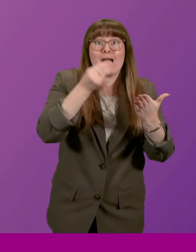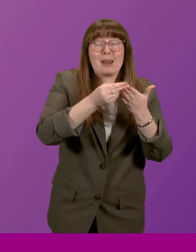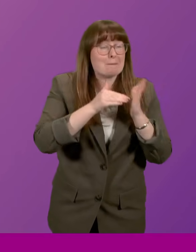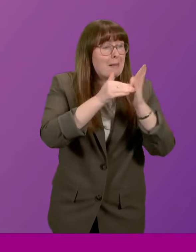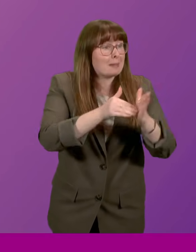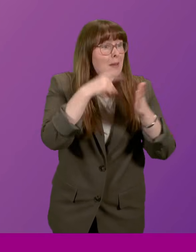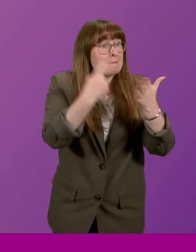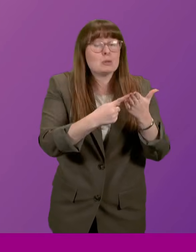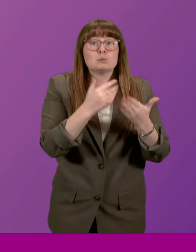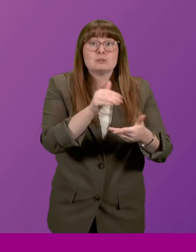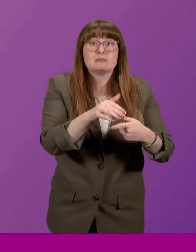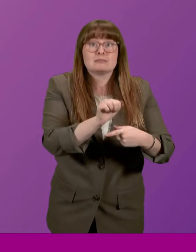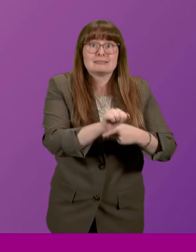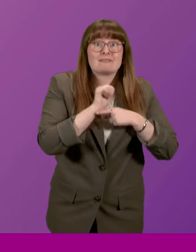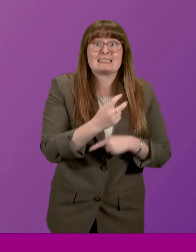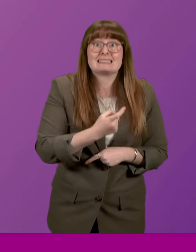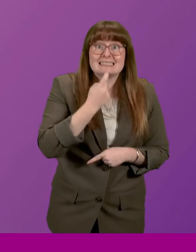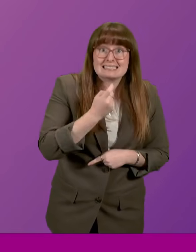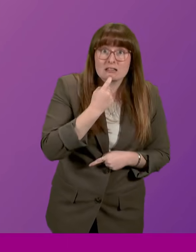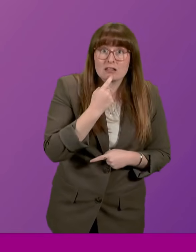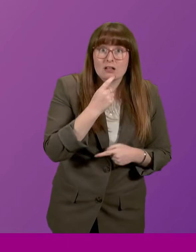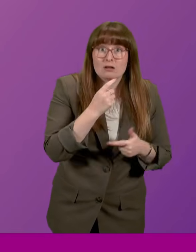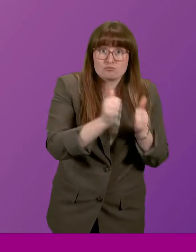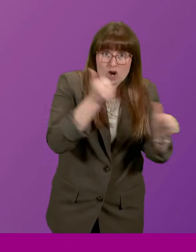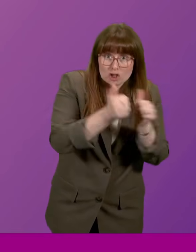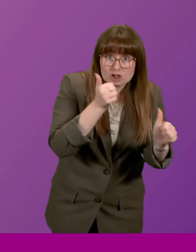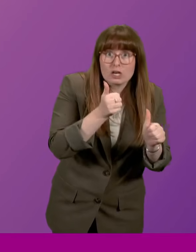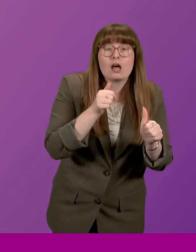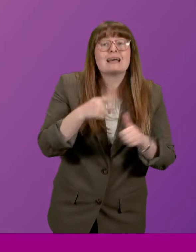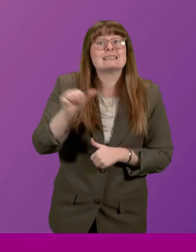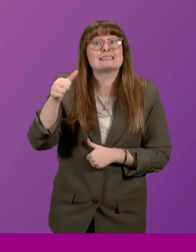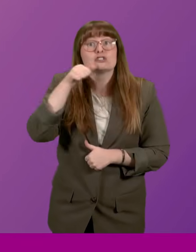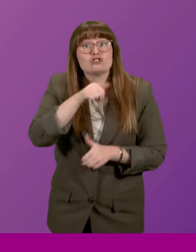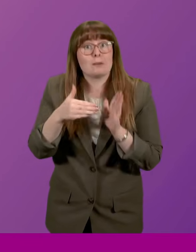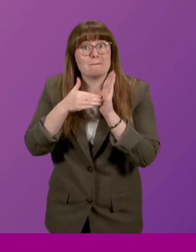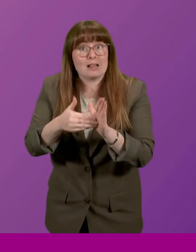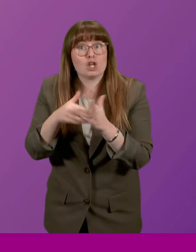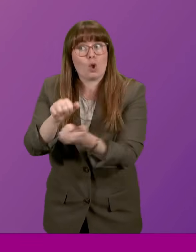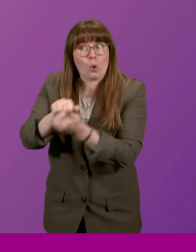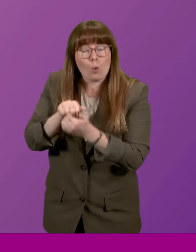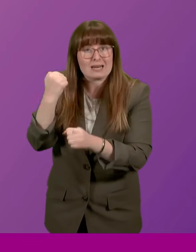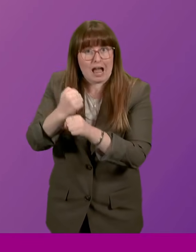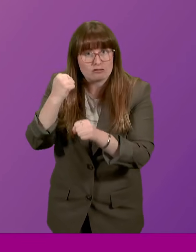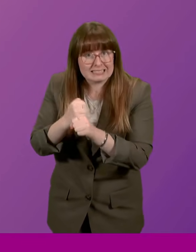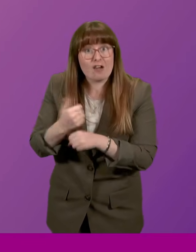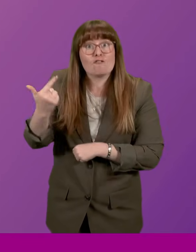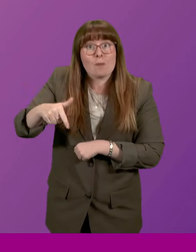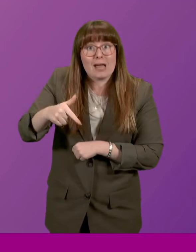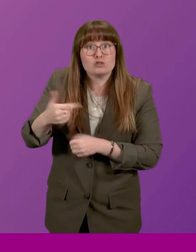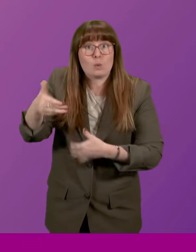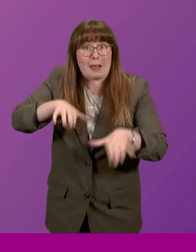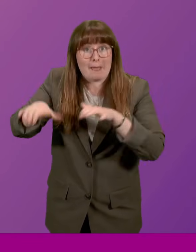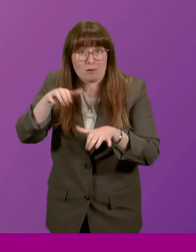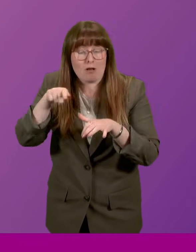save steel production in Scunthorpe, a £600 million loan guarantee for a petrochemical plant